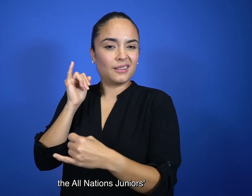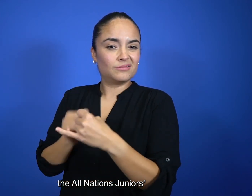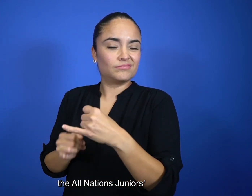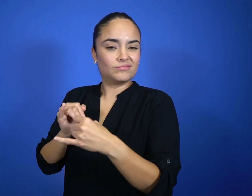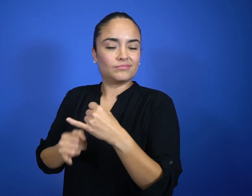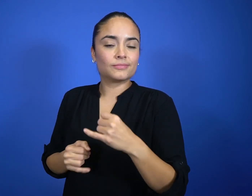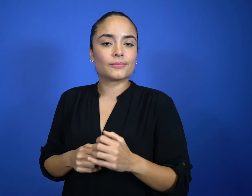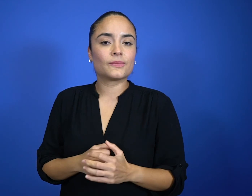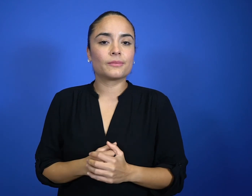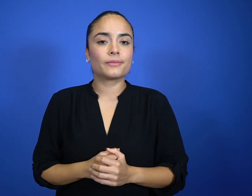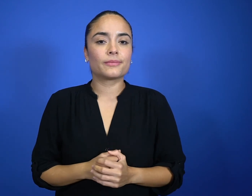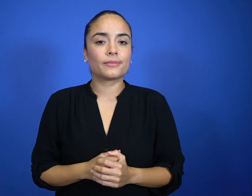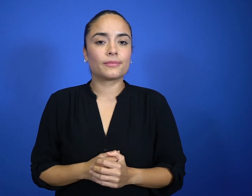Juniors